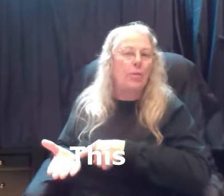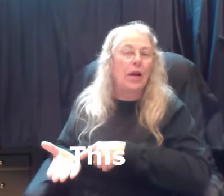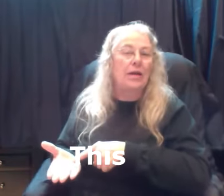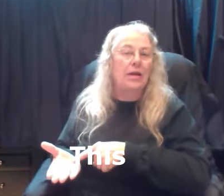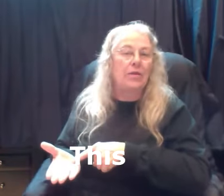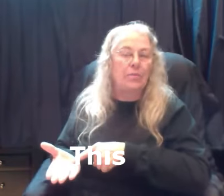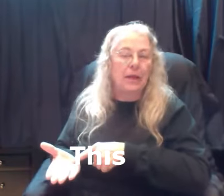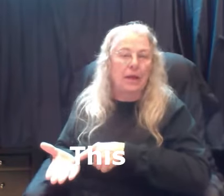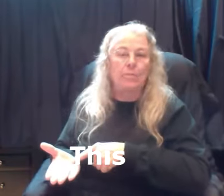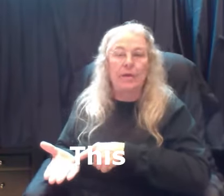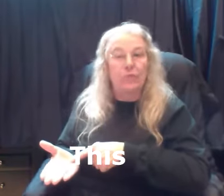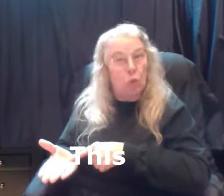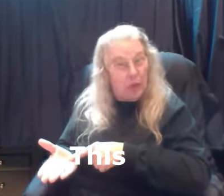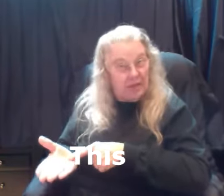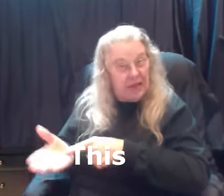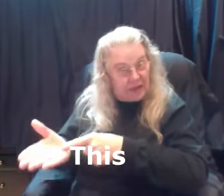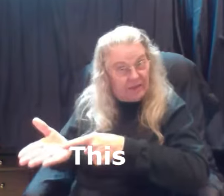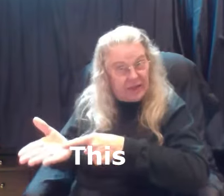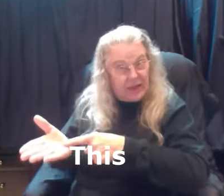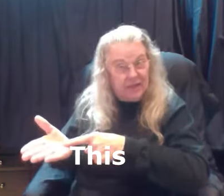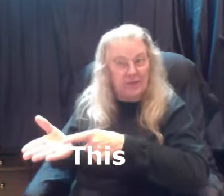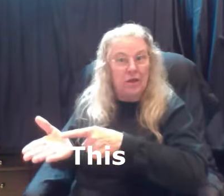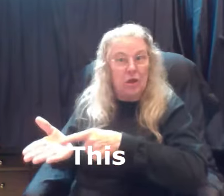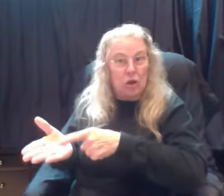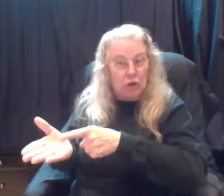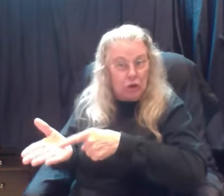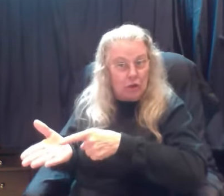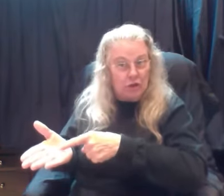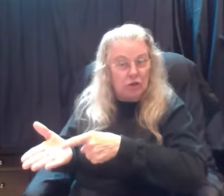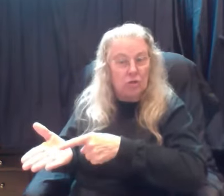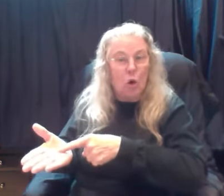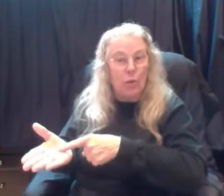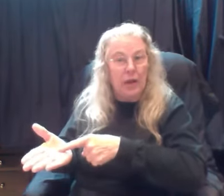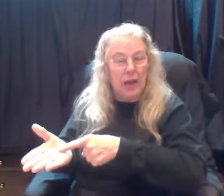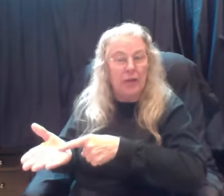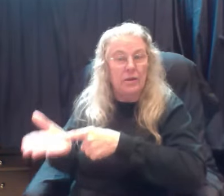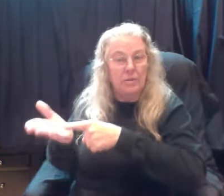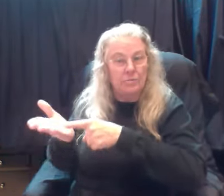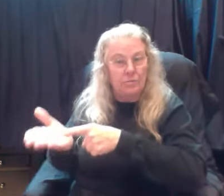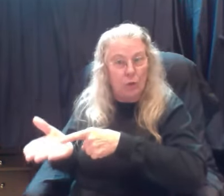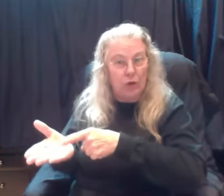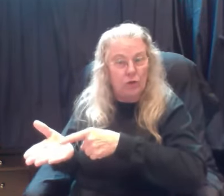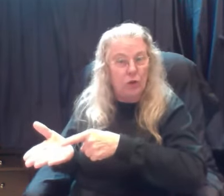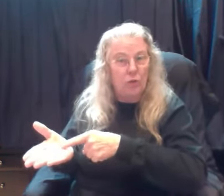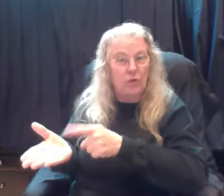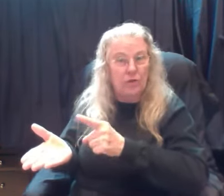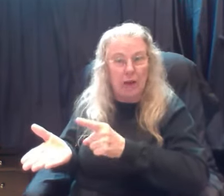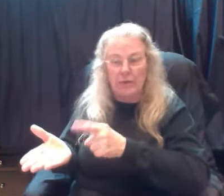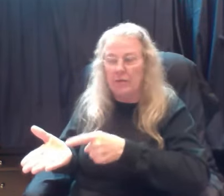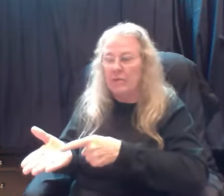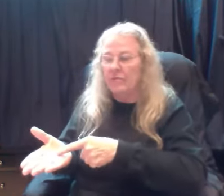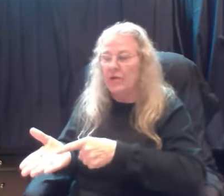in the meaning. But if you want to say this, you're going to just open hand, point to it with your dominant finger.